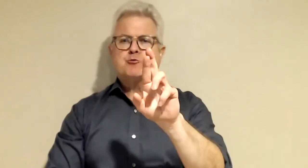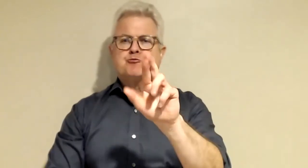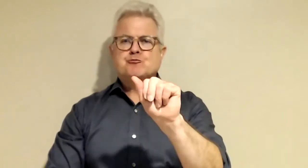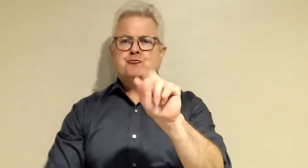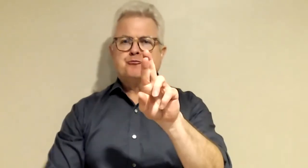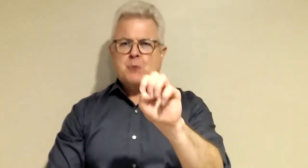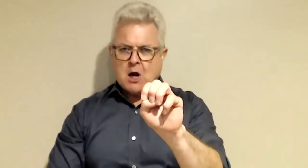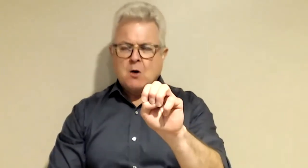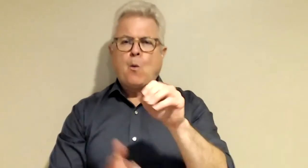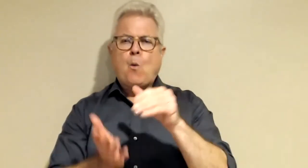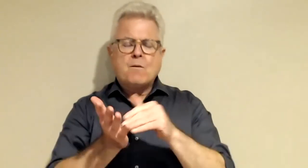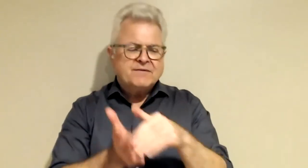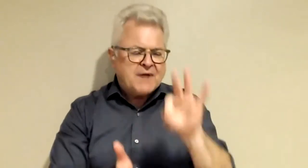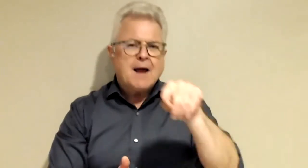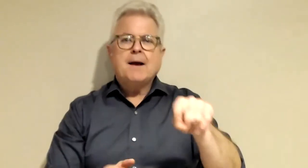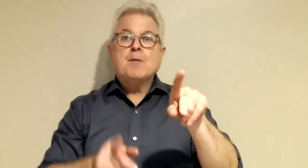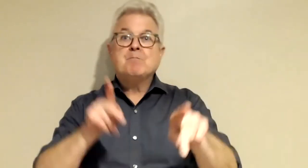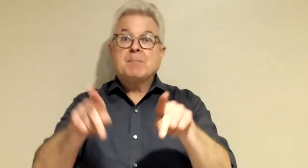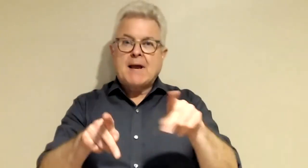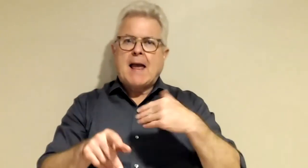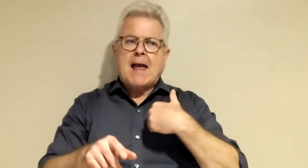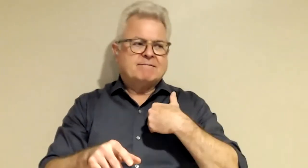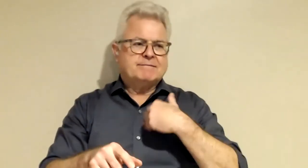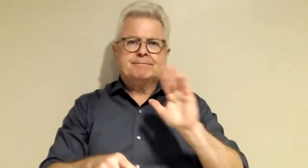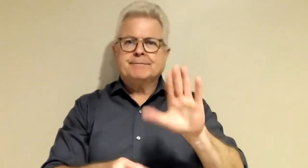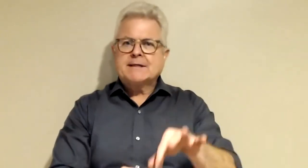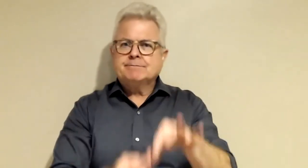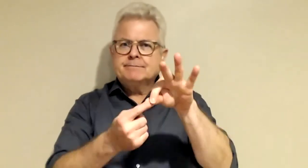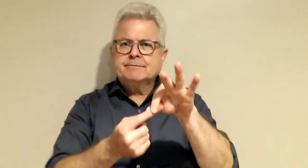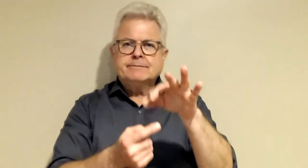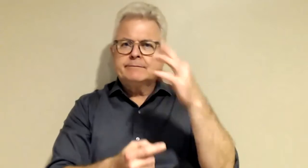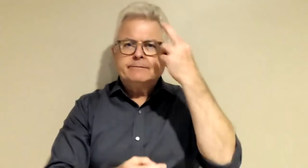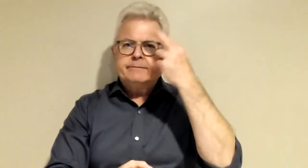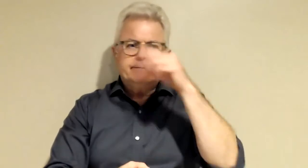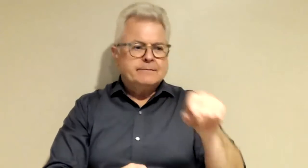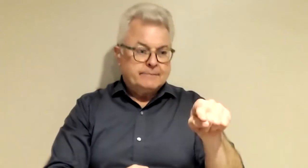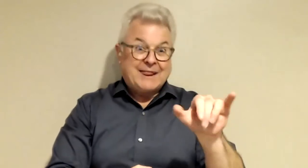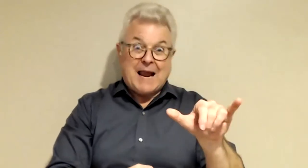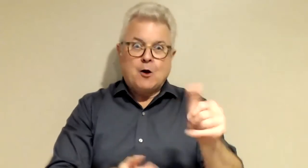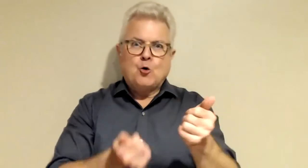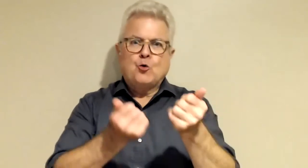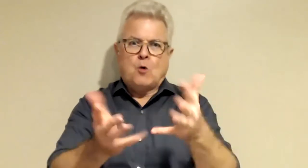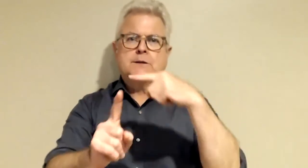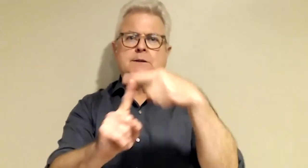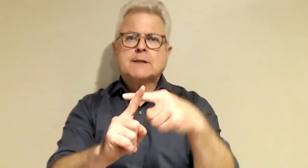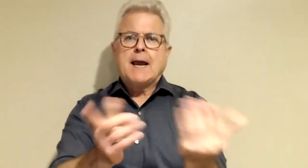0.001, which is very rare. You will find someone who has a unique situation where they suffered a